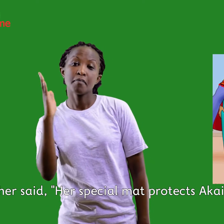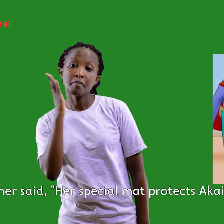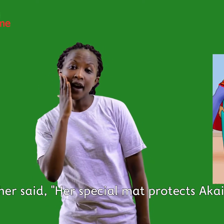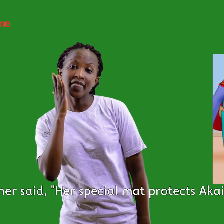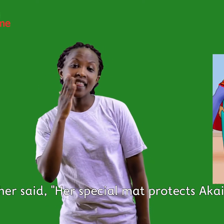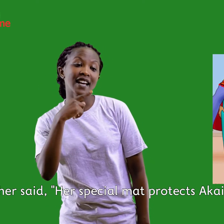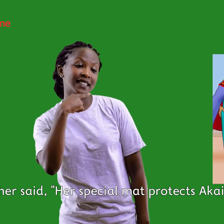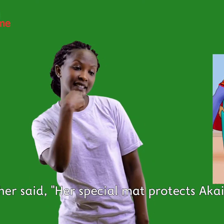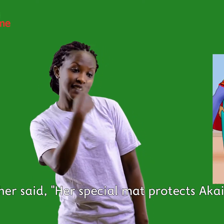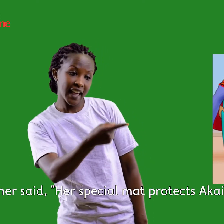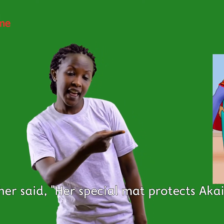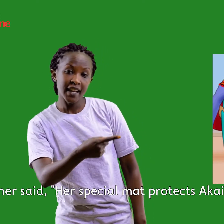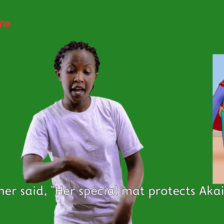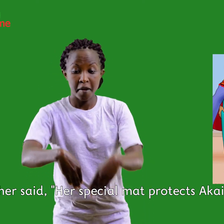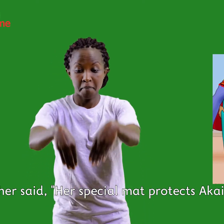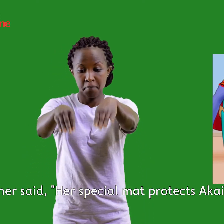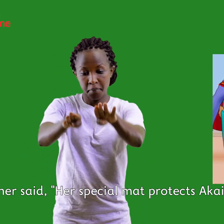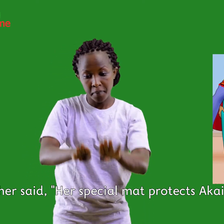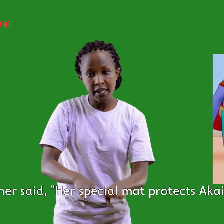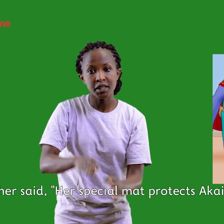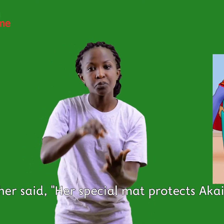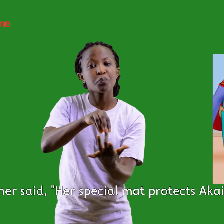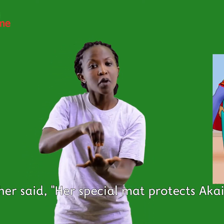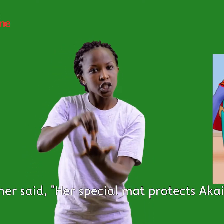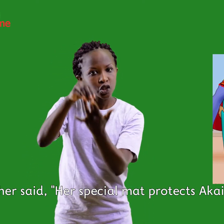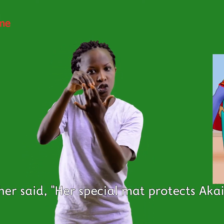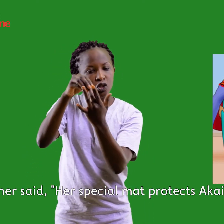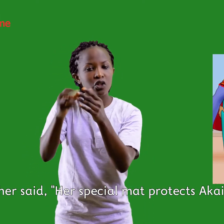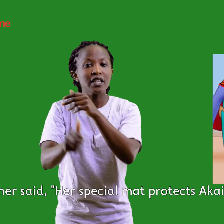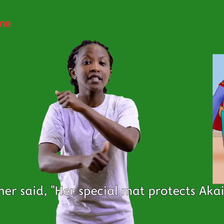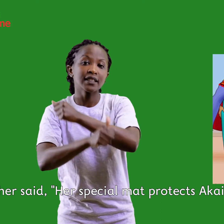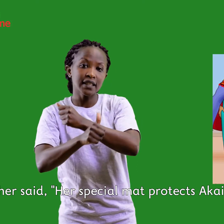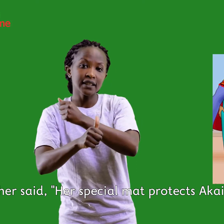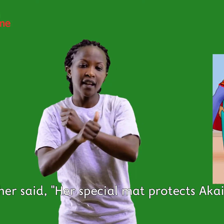Her mother said her special mat protects Akai from any harm.